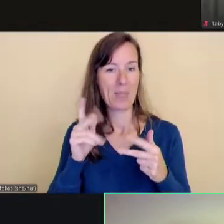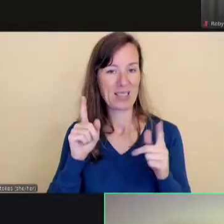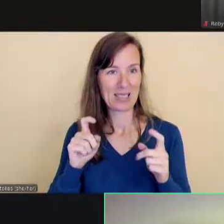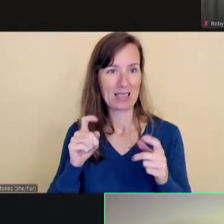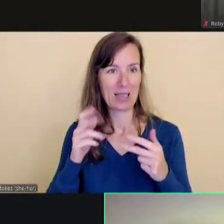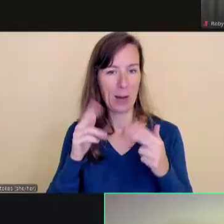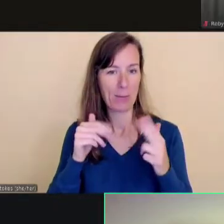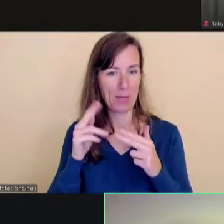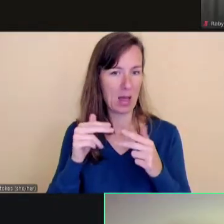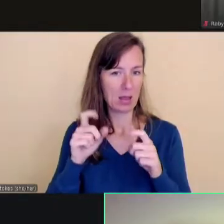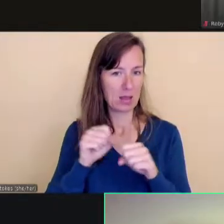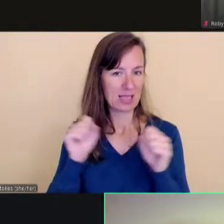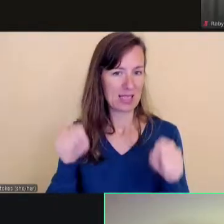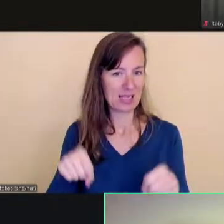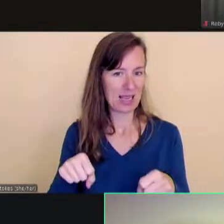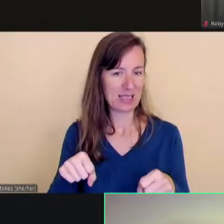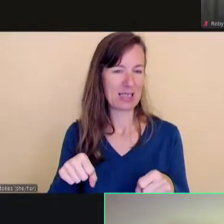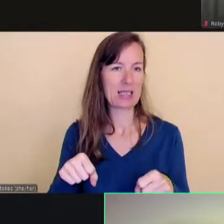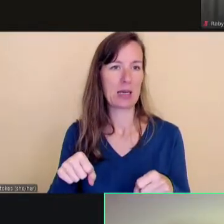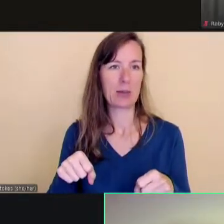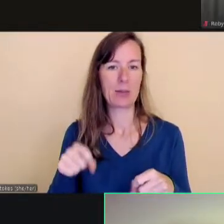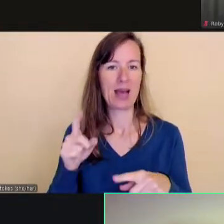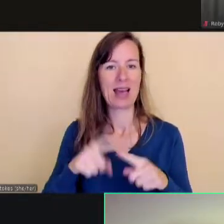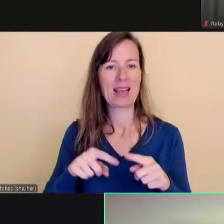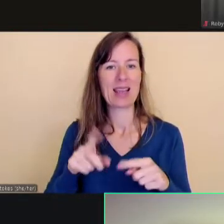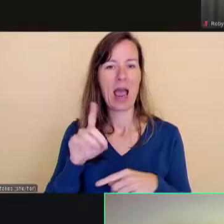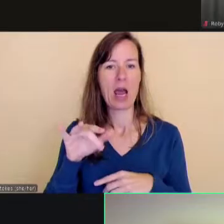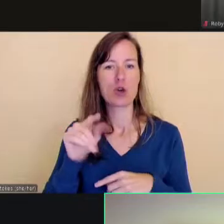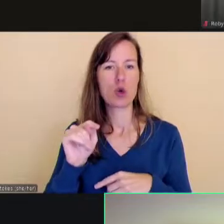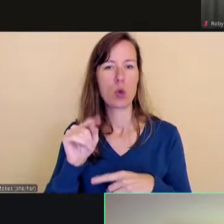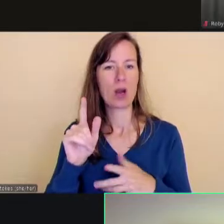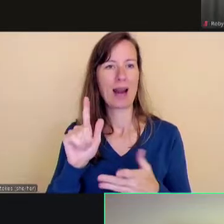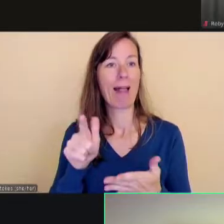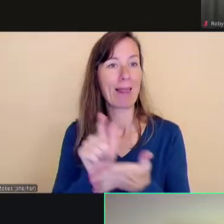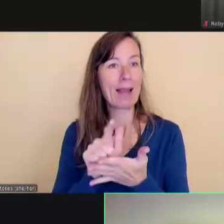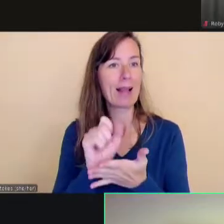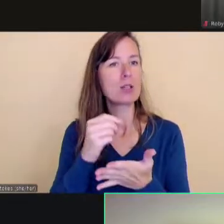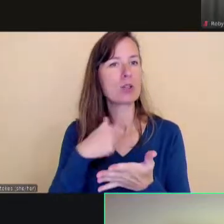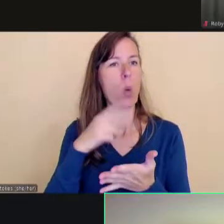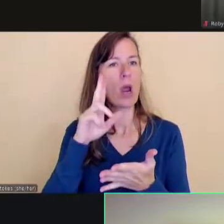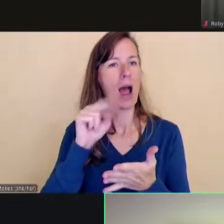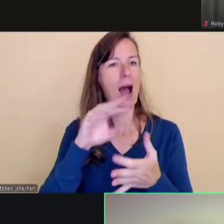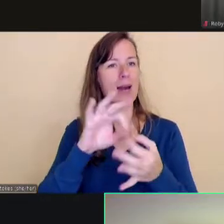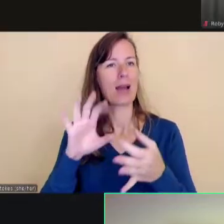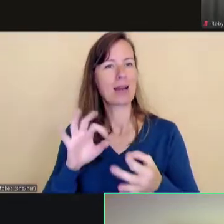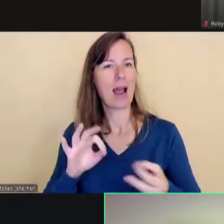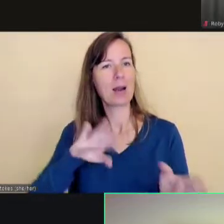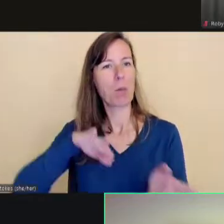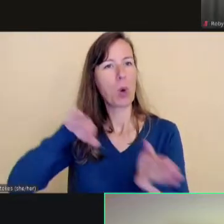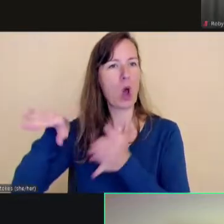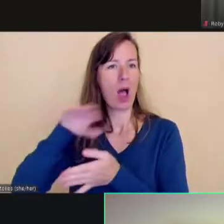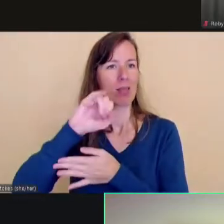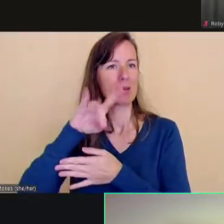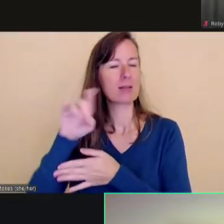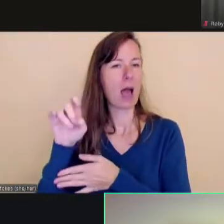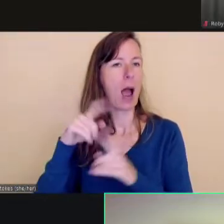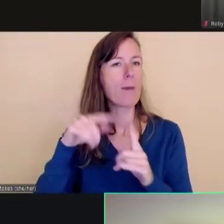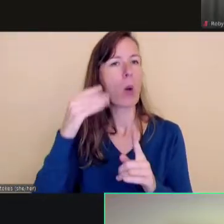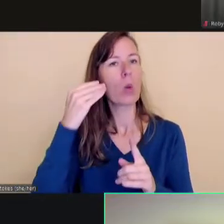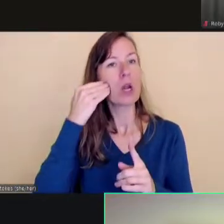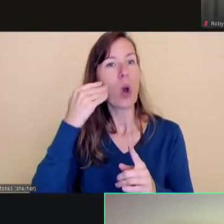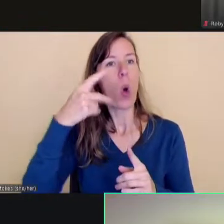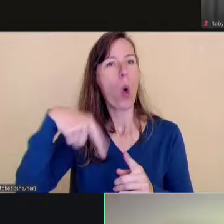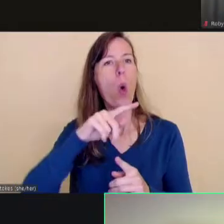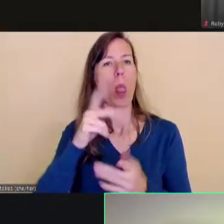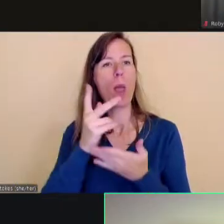couldn't legally do that, so we unbolted it and put it aside. But we at least know now the parts are here. They all